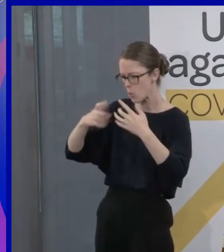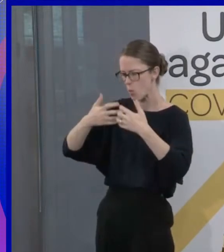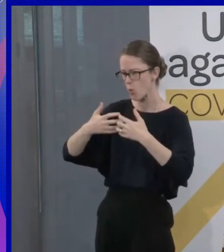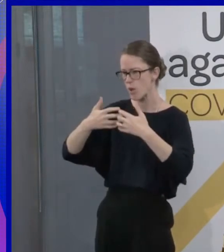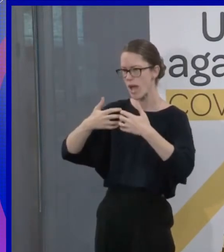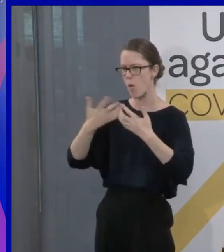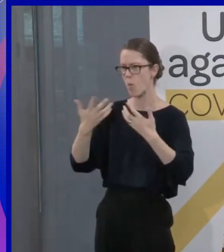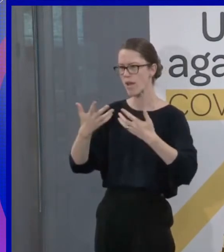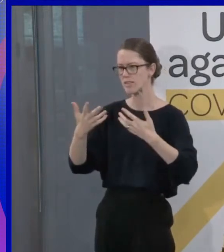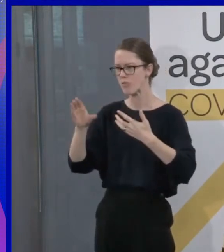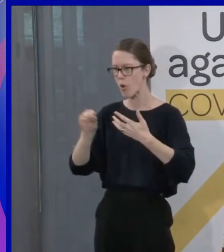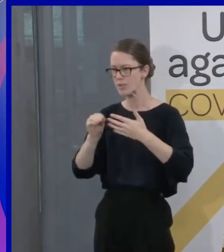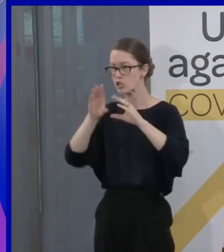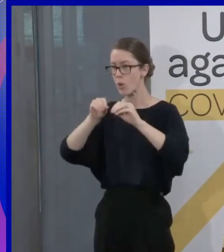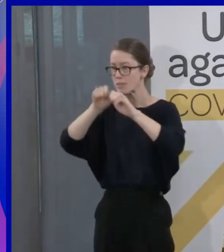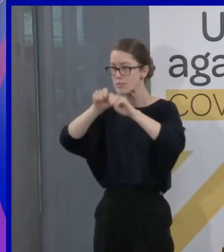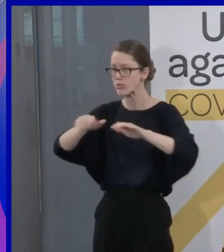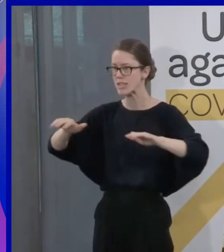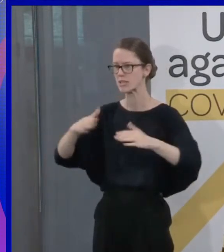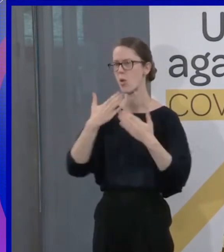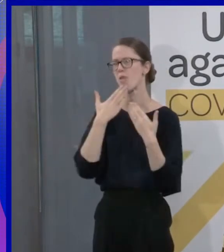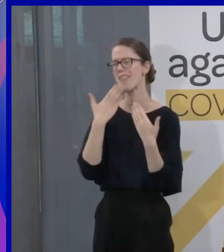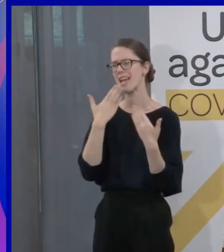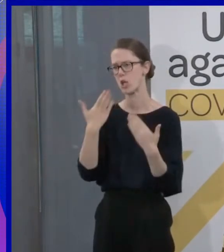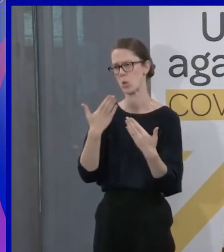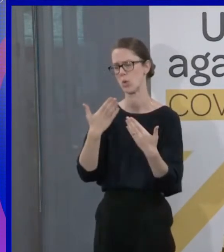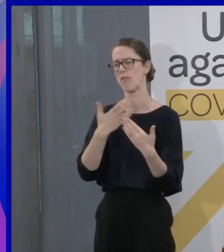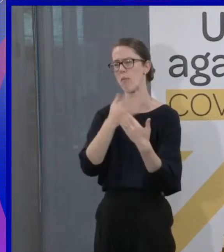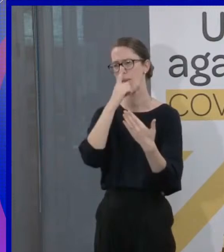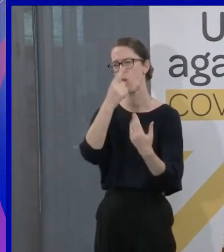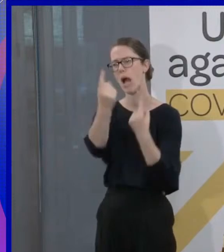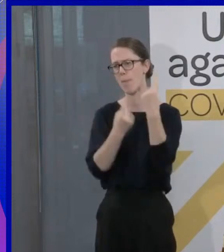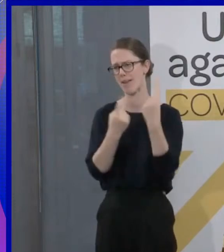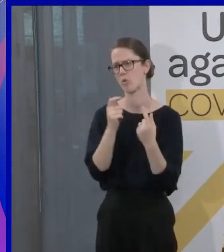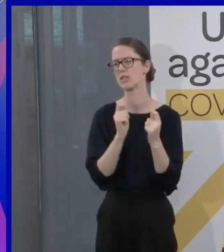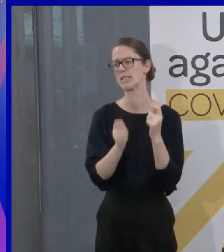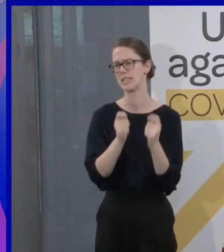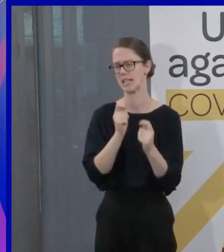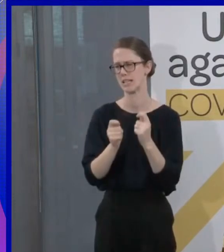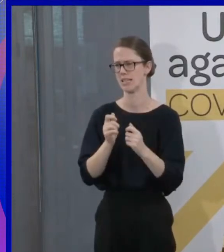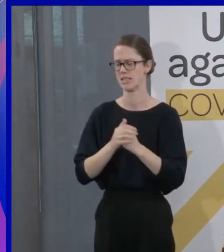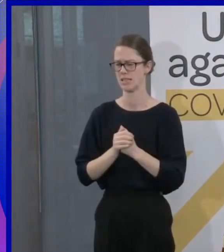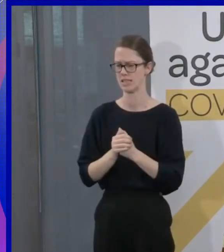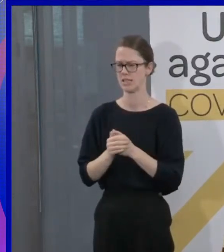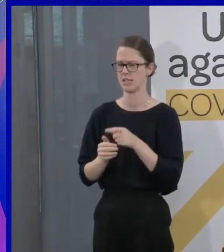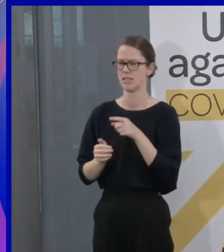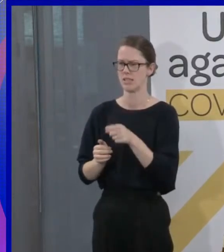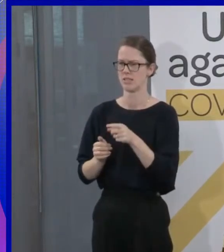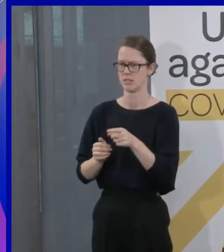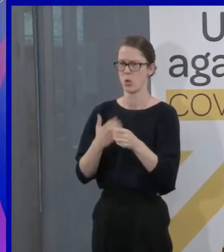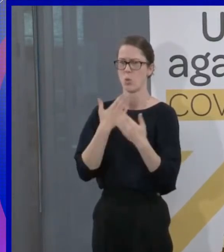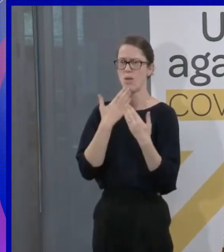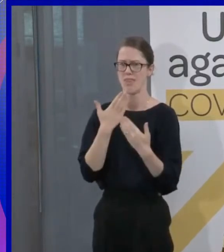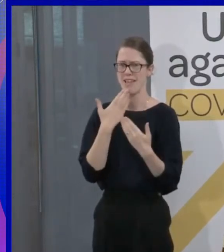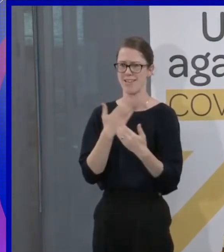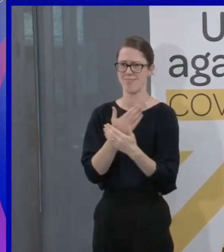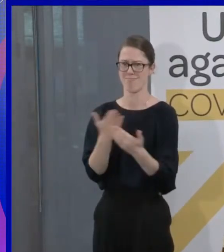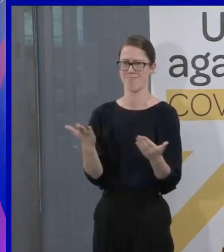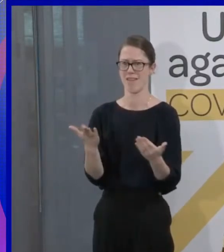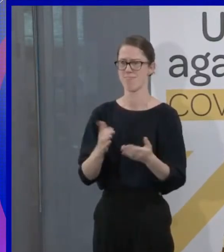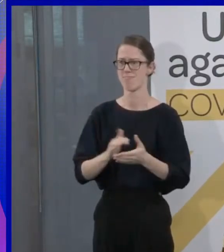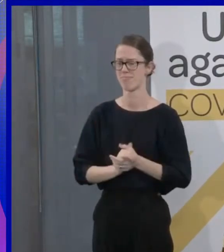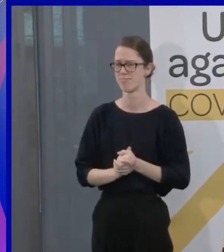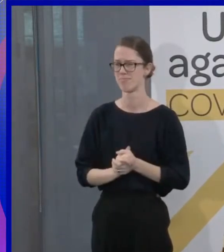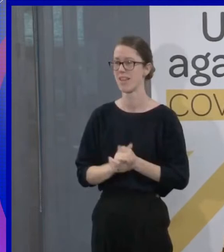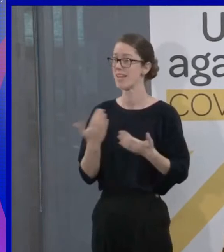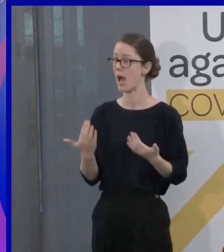and ring-fence it. And I'm certainly wanting to commend them for their actions, and I think they deserve nothing less than our thanks and praise.